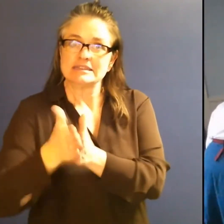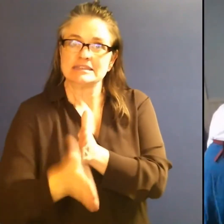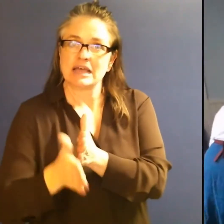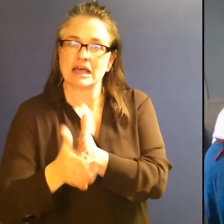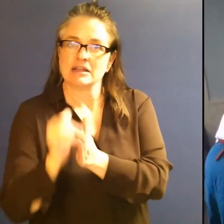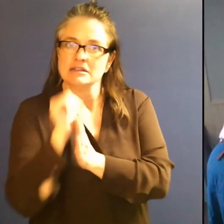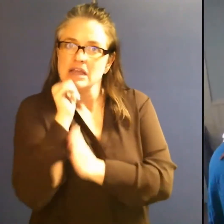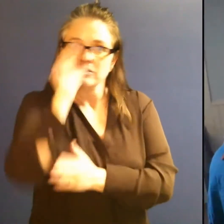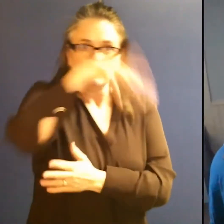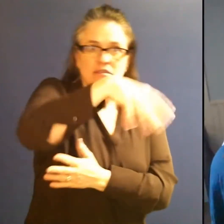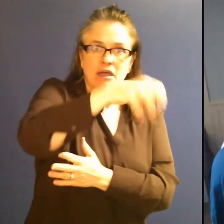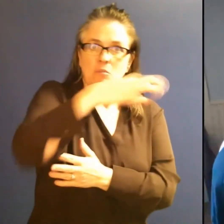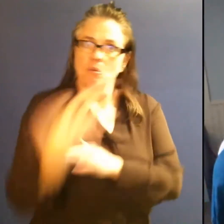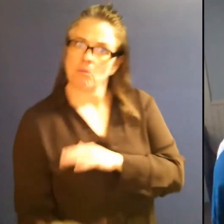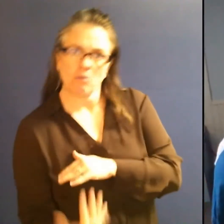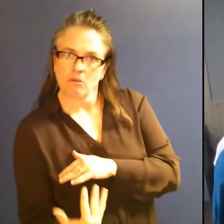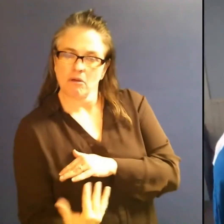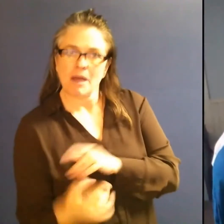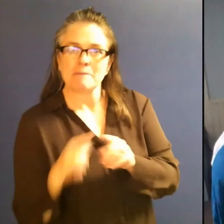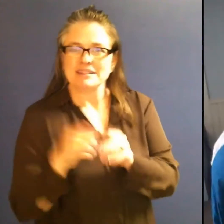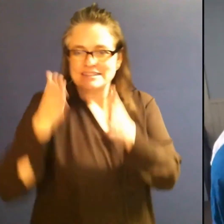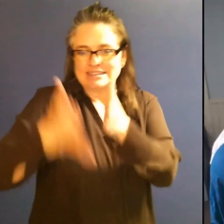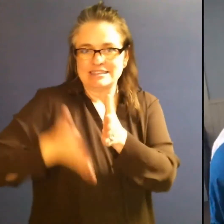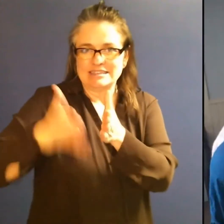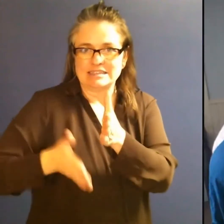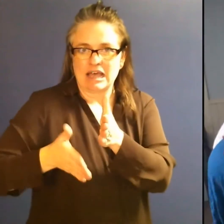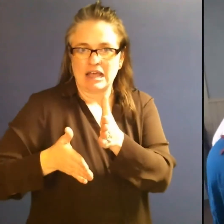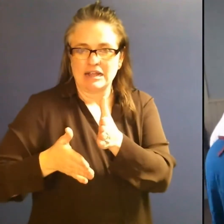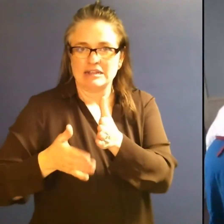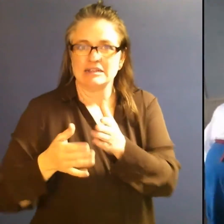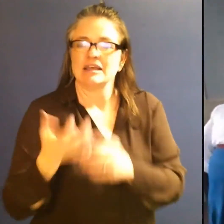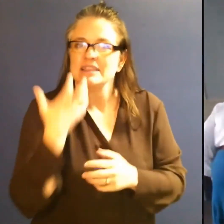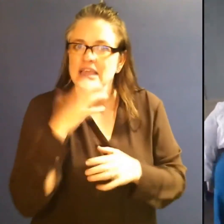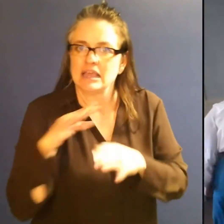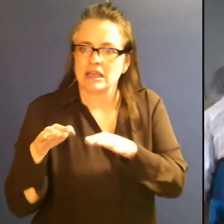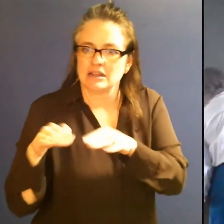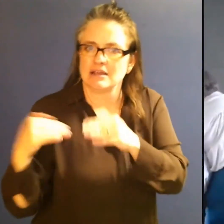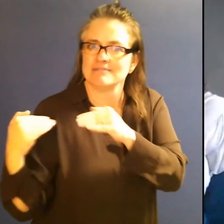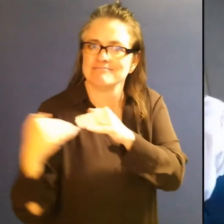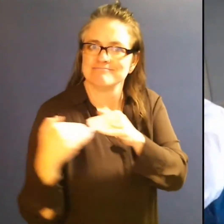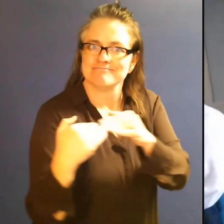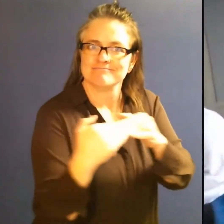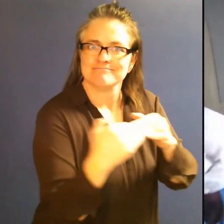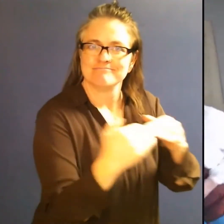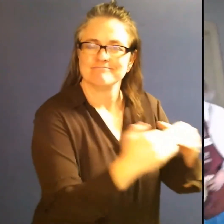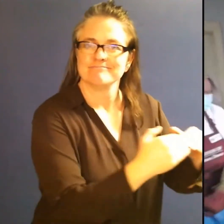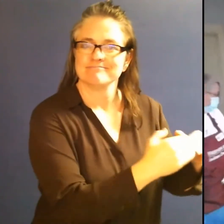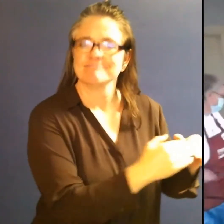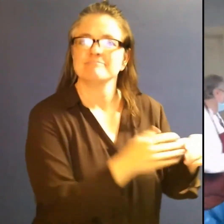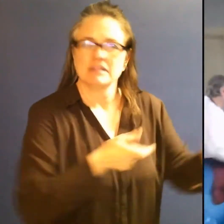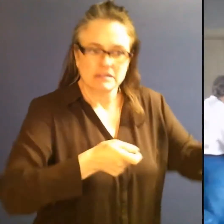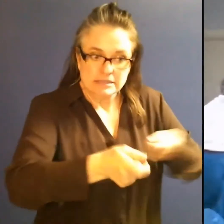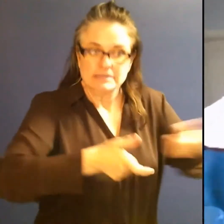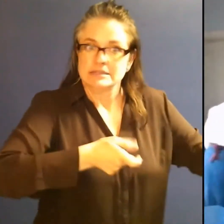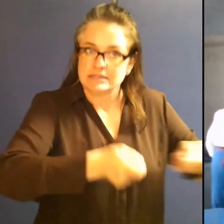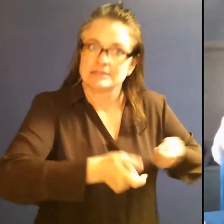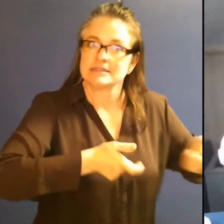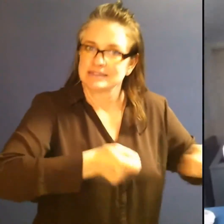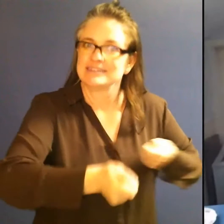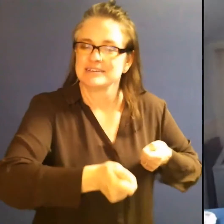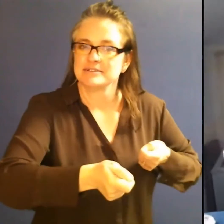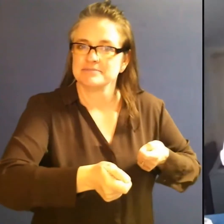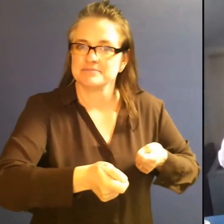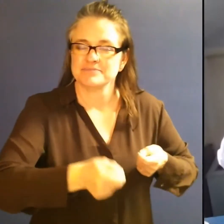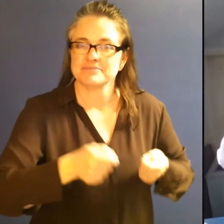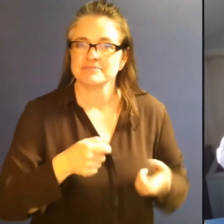to keep the heat even. Our stove's not quite as hot as it should